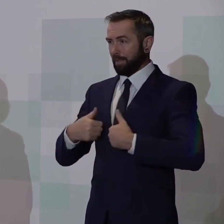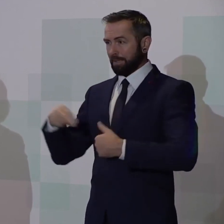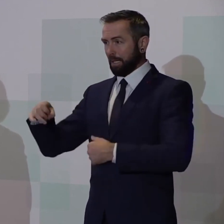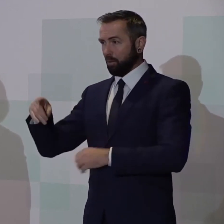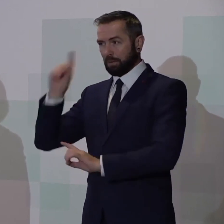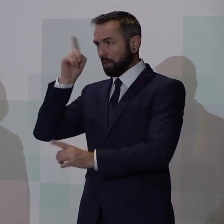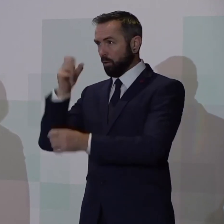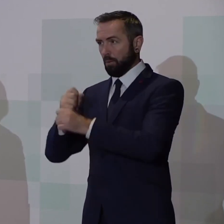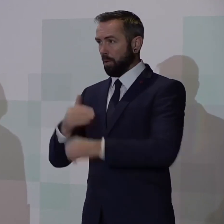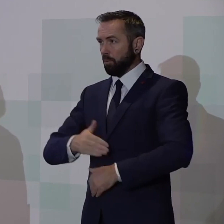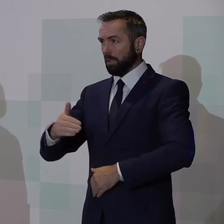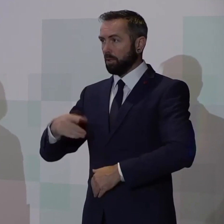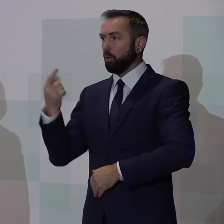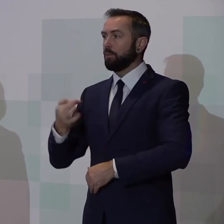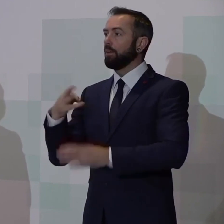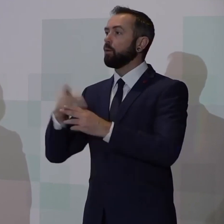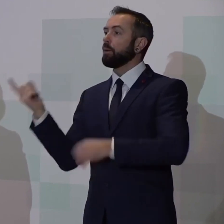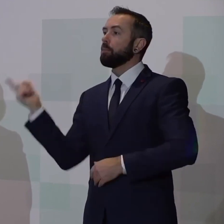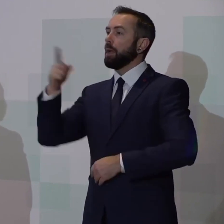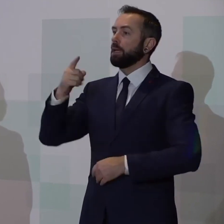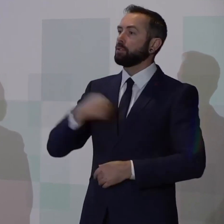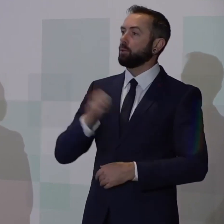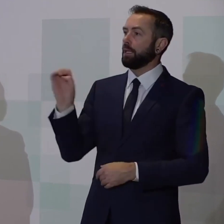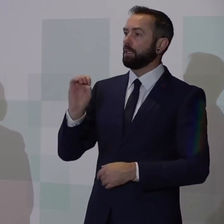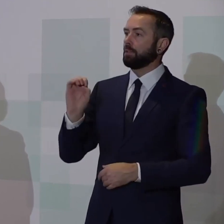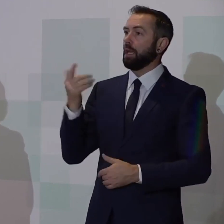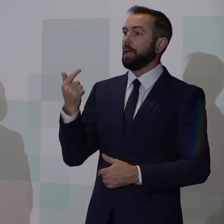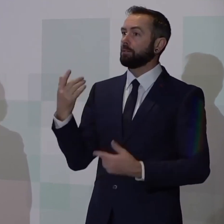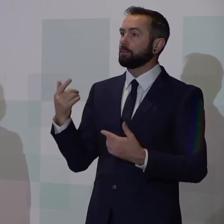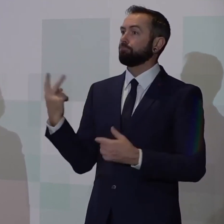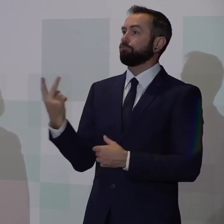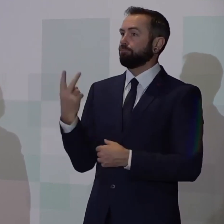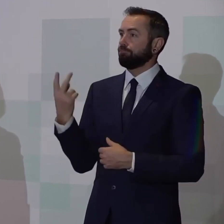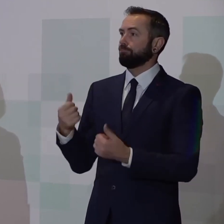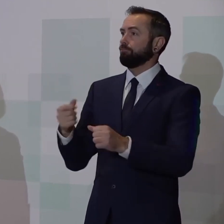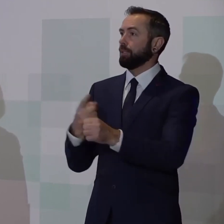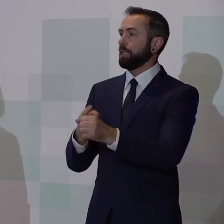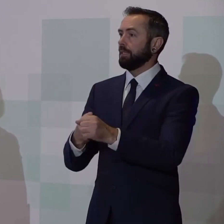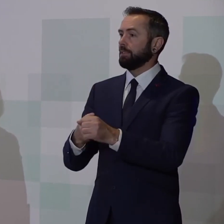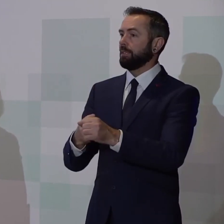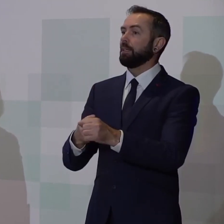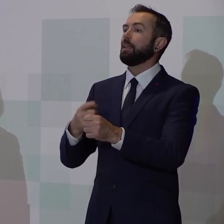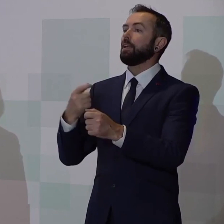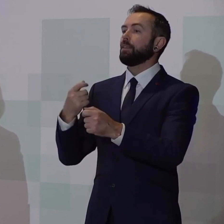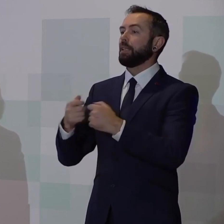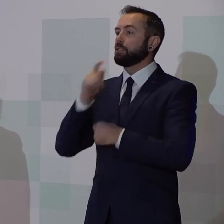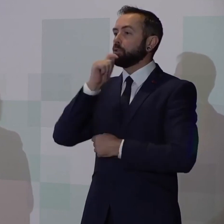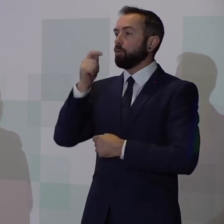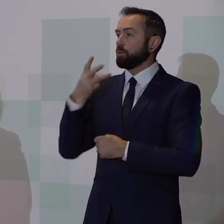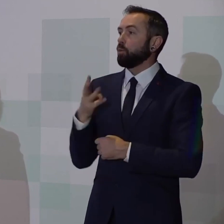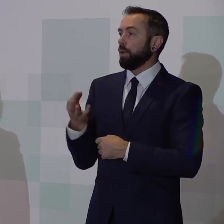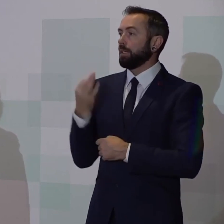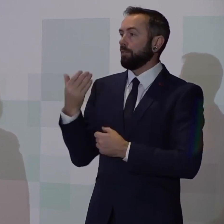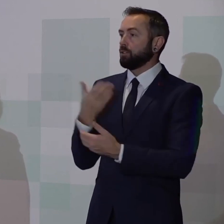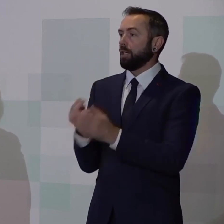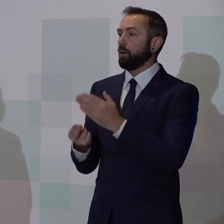when she returned to England, when they did briefly resume their relationship, that she was giving the child up for adoption. And this was